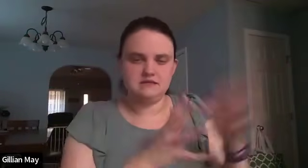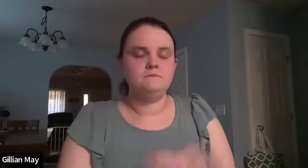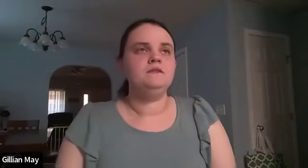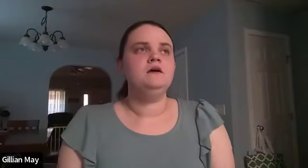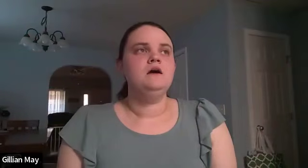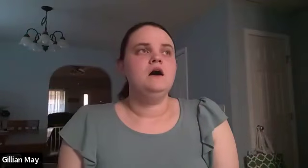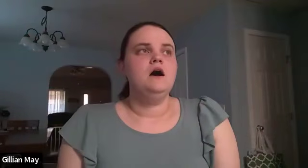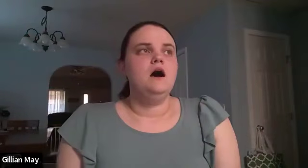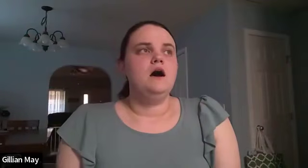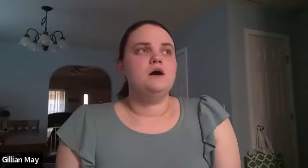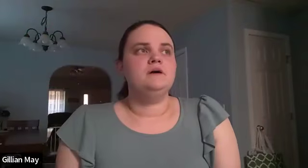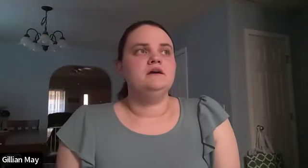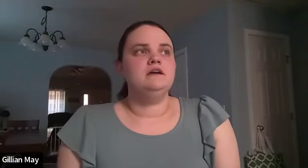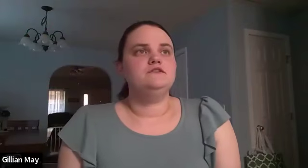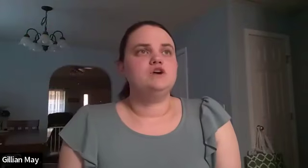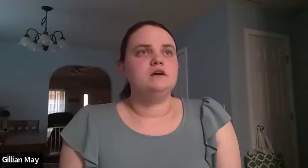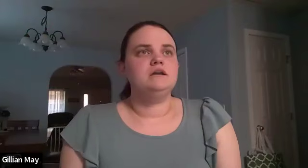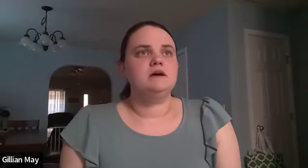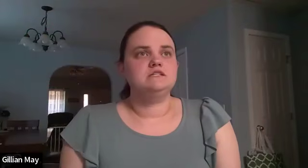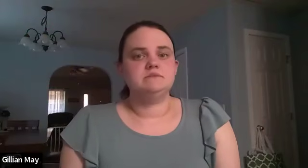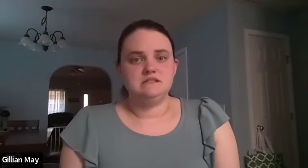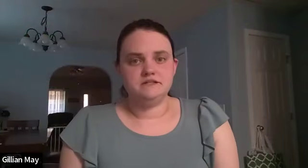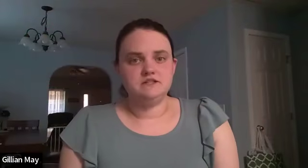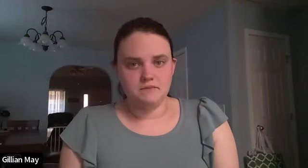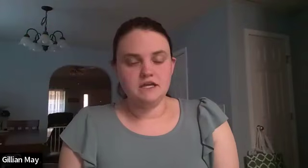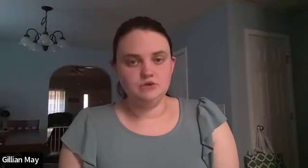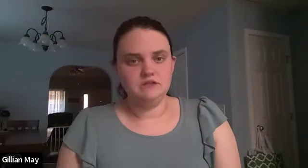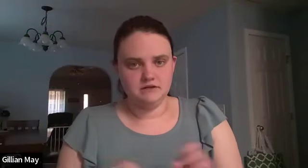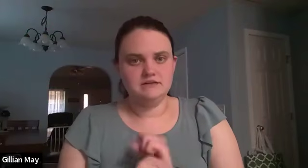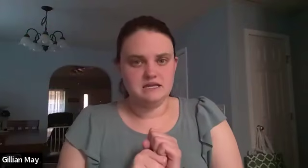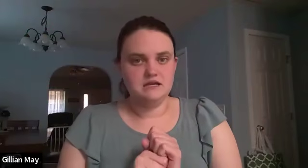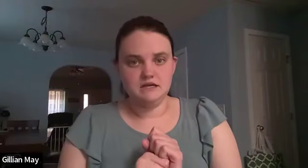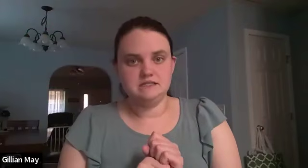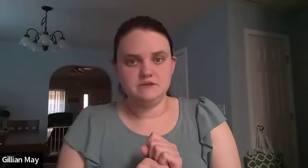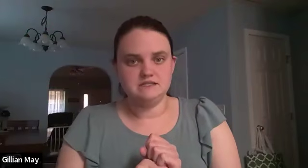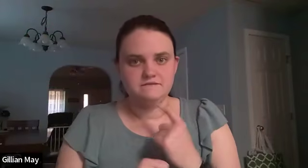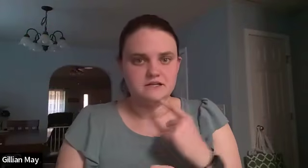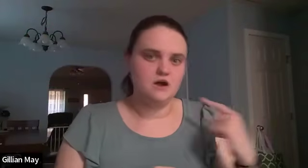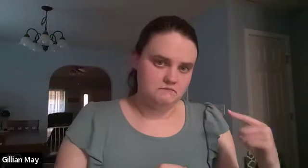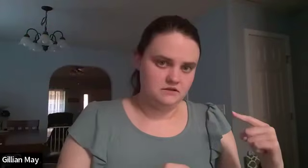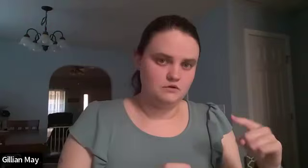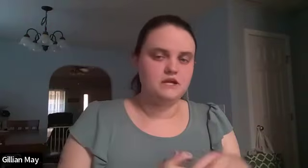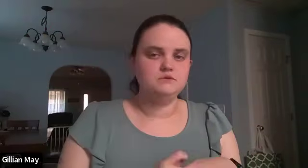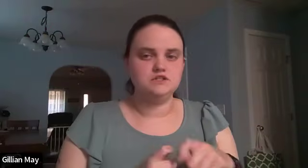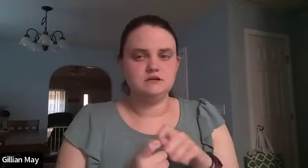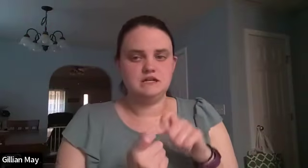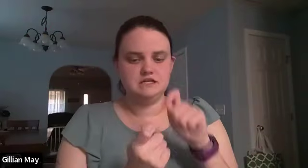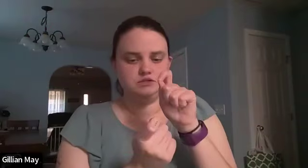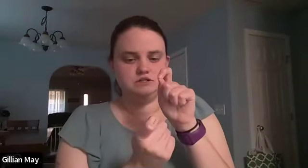mindset. If you're talking about a specific topic and you literally say a specific topic, the way you would do it is you would